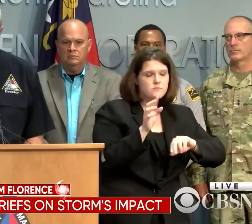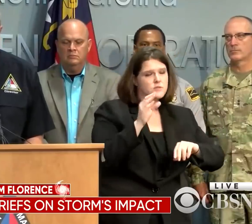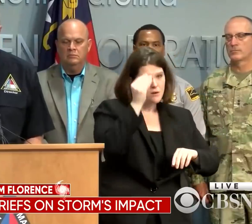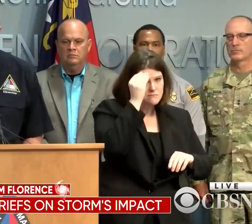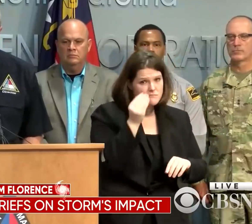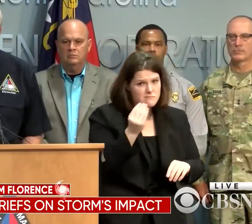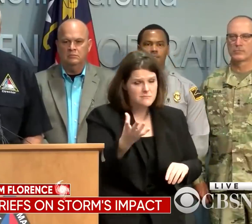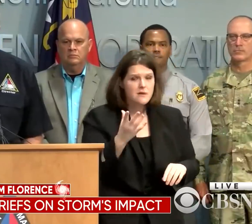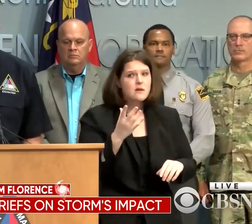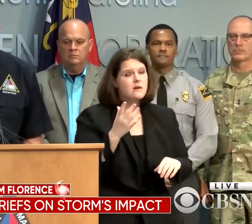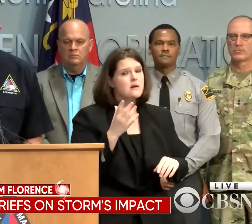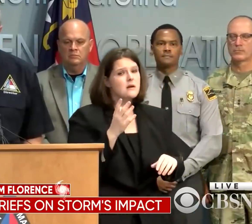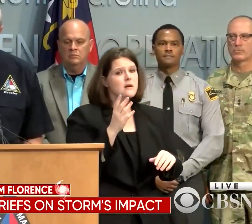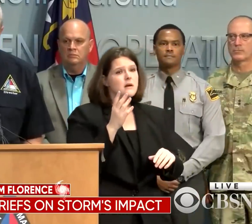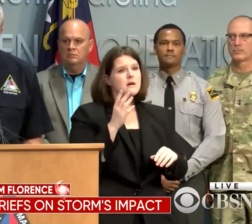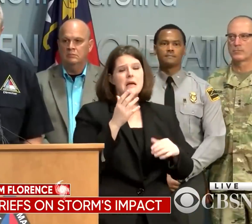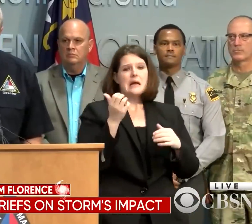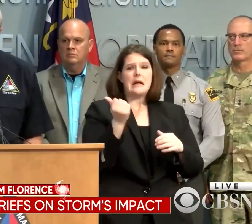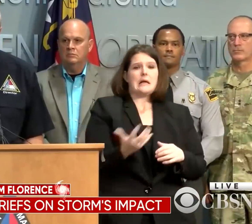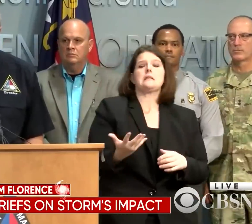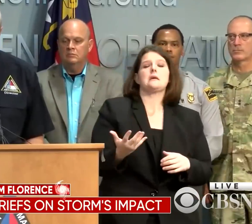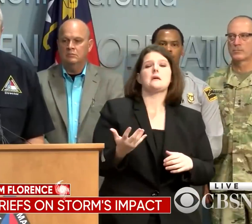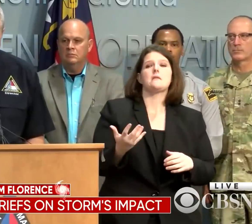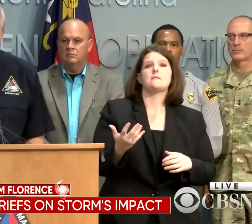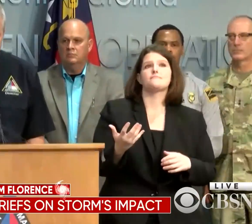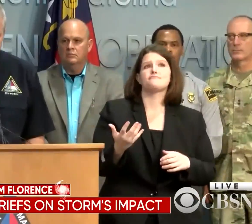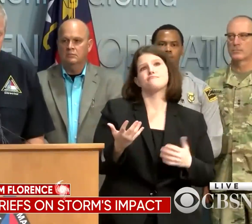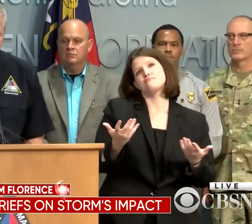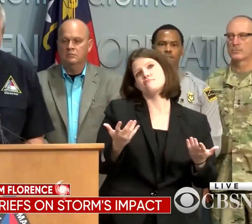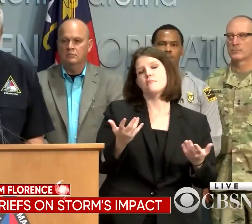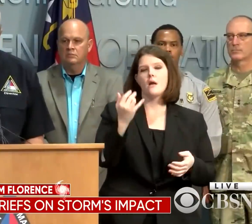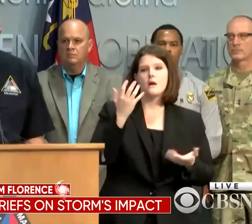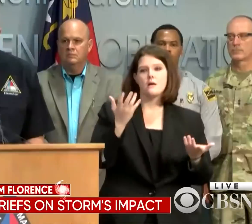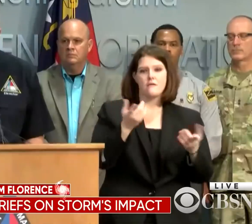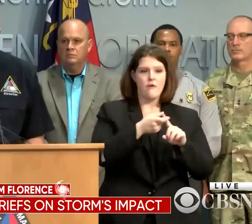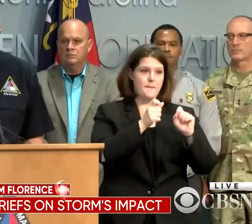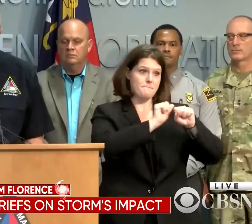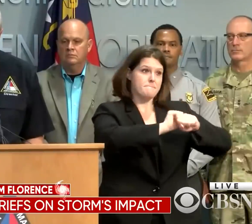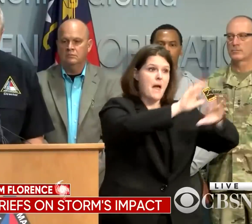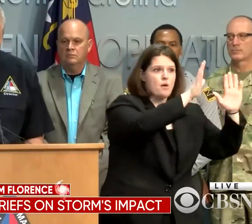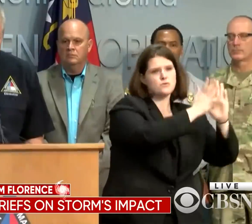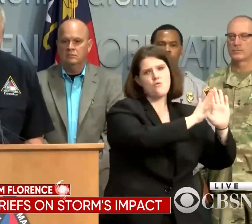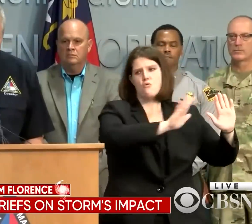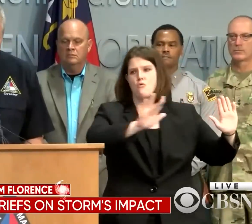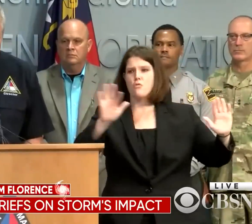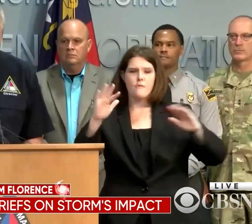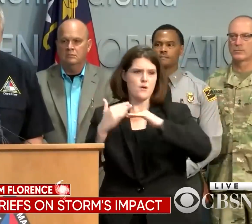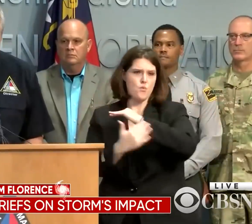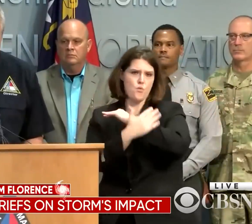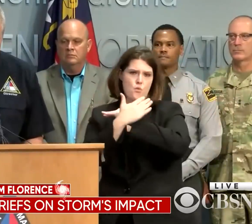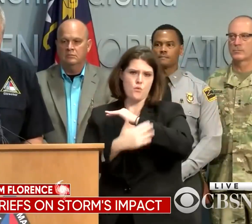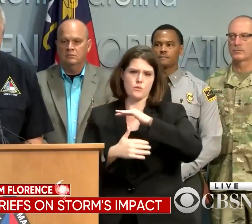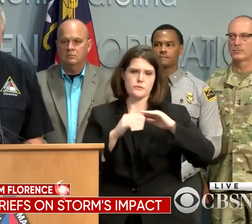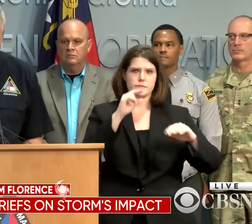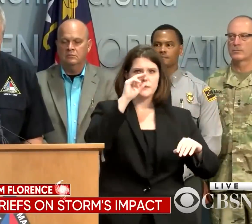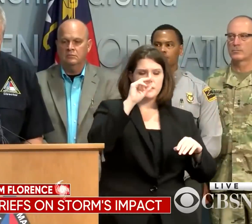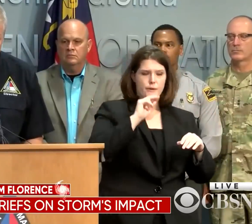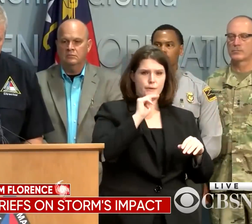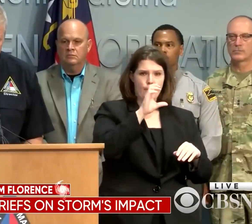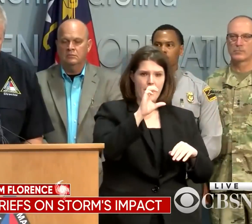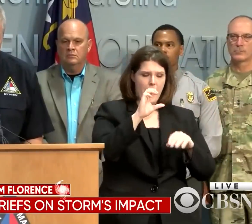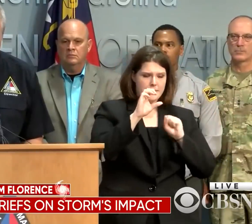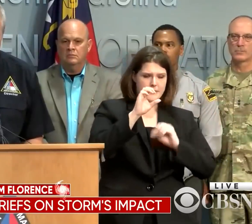be basically anything, I would say, from the mountains to the coast, from North Carolina, South